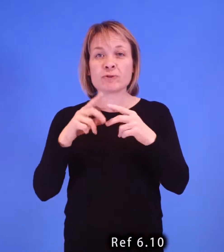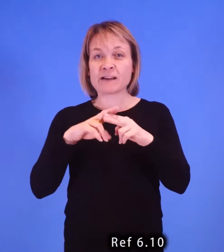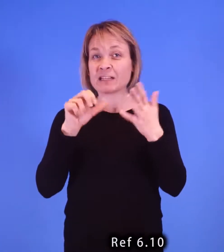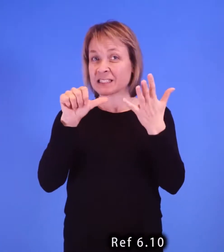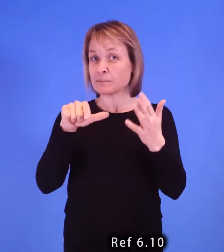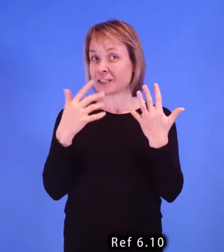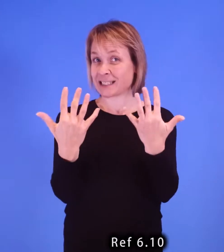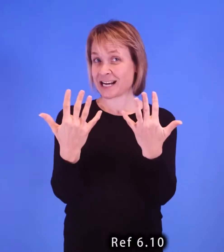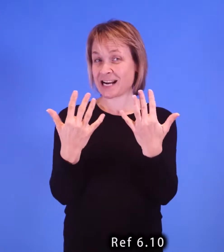Reference 6.10.